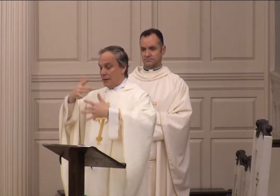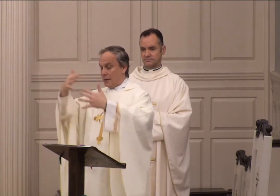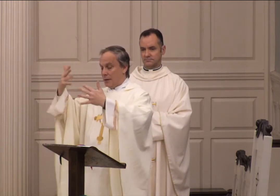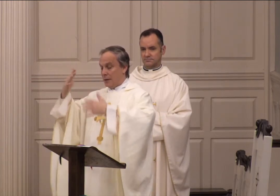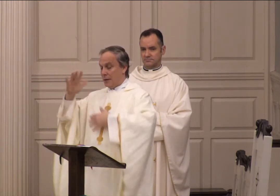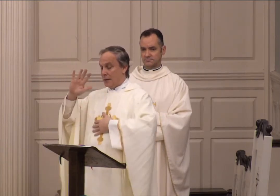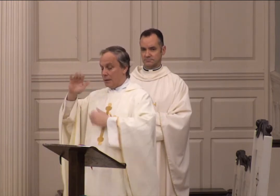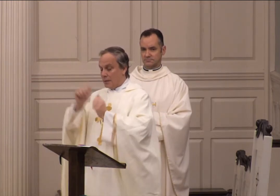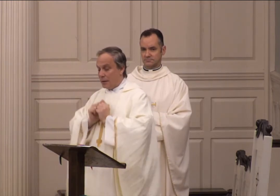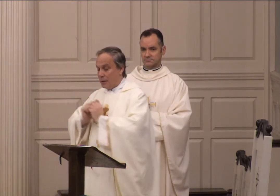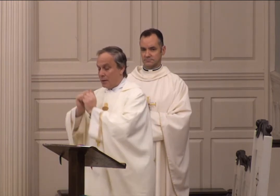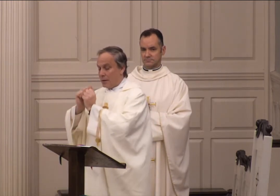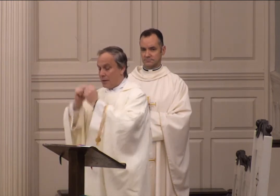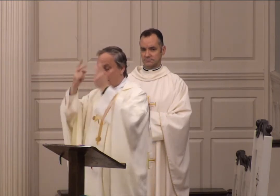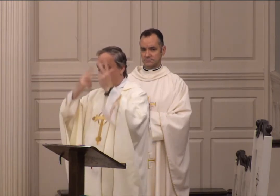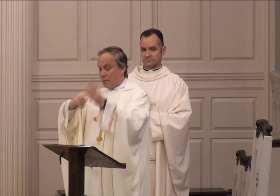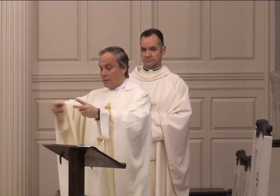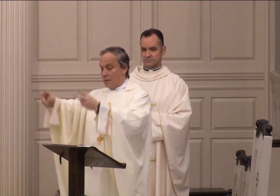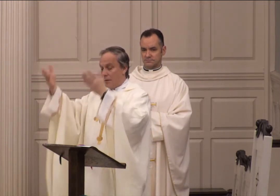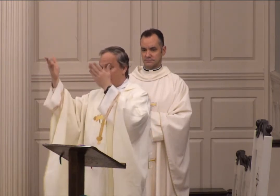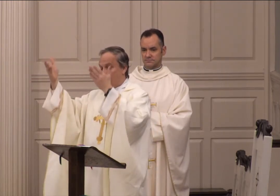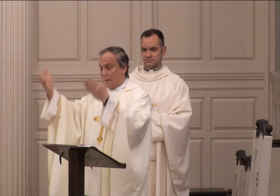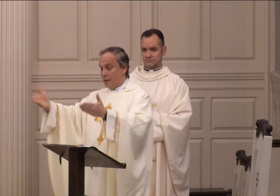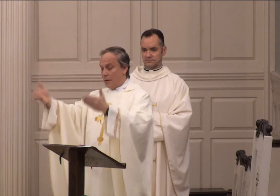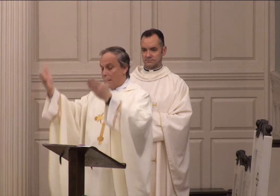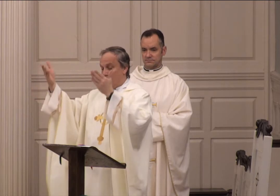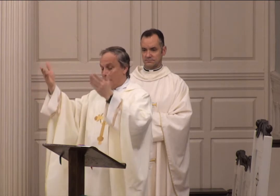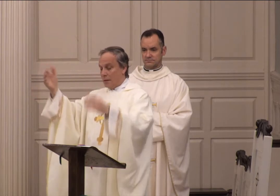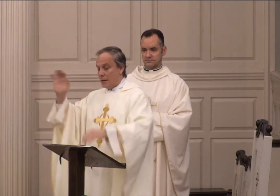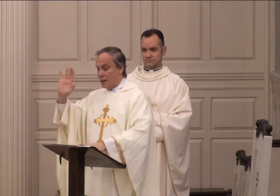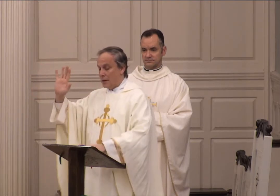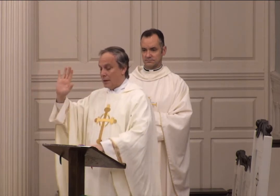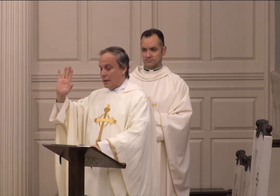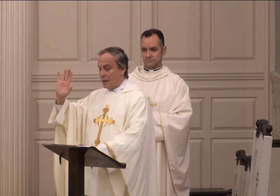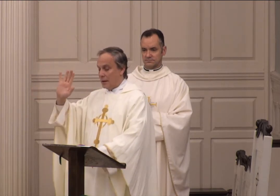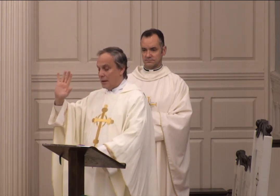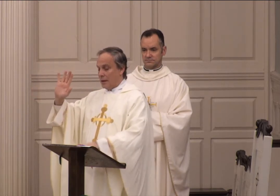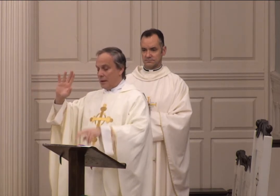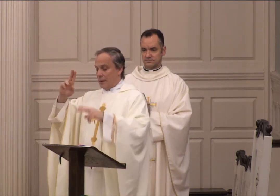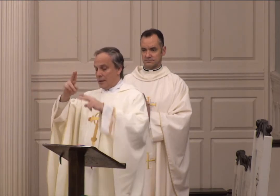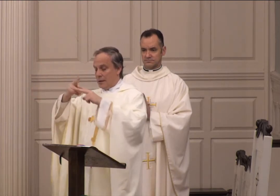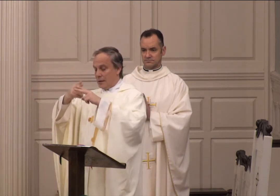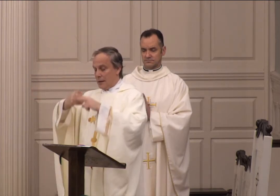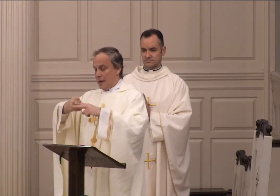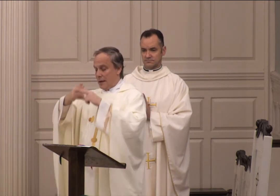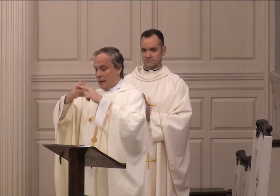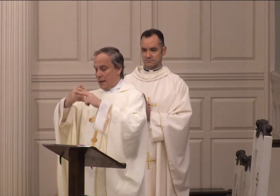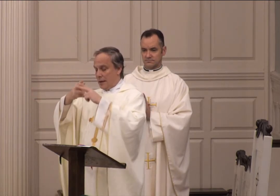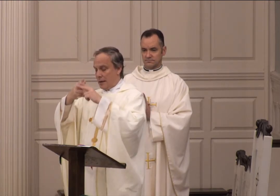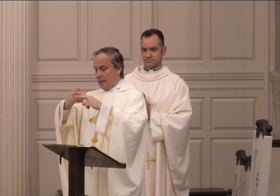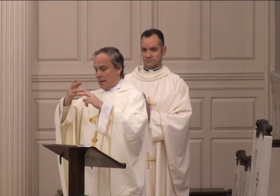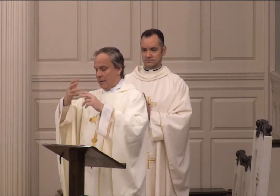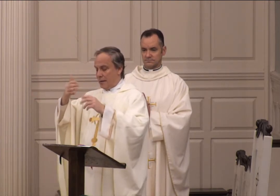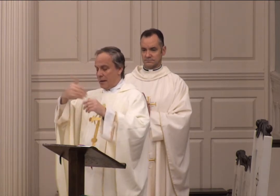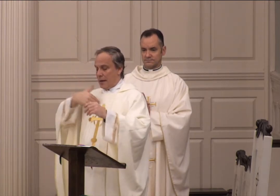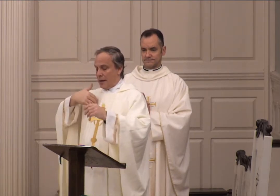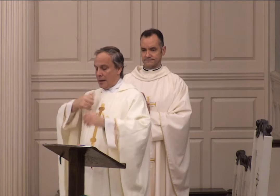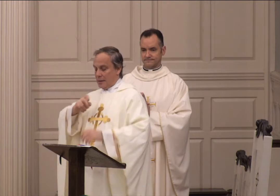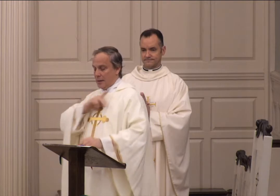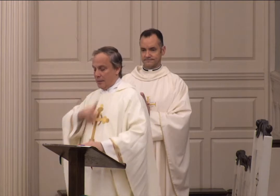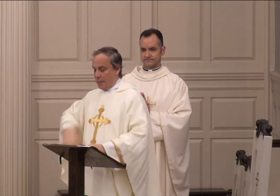Singing in unison, behold him, the name of whose empire is eternal.